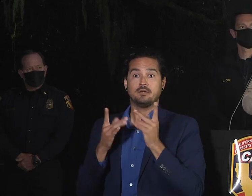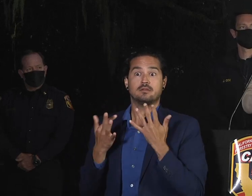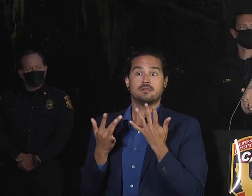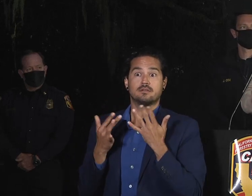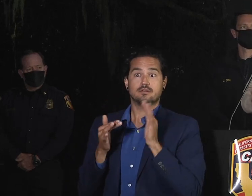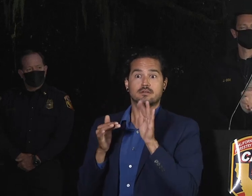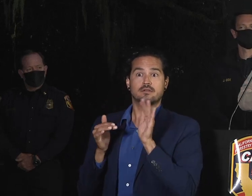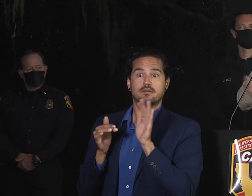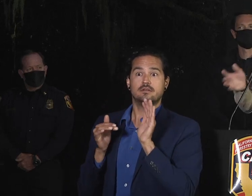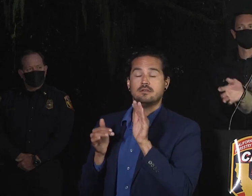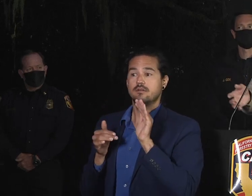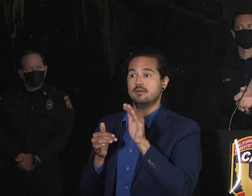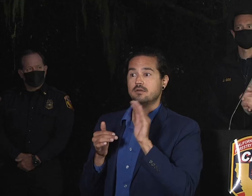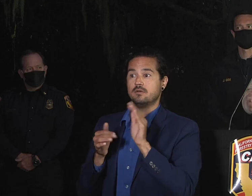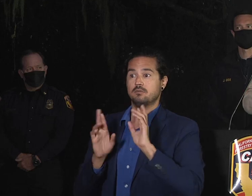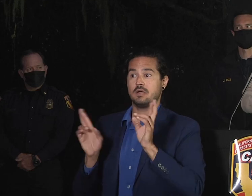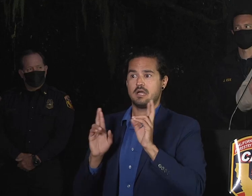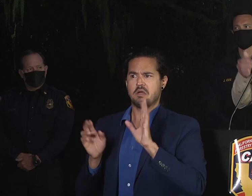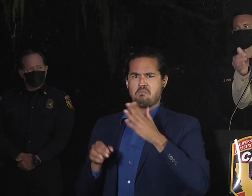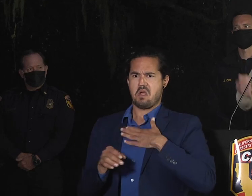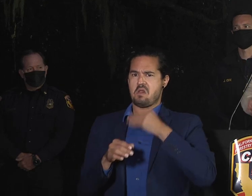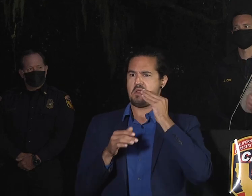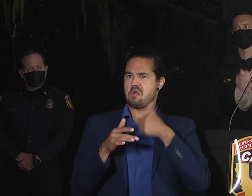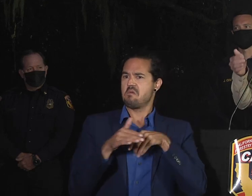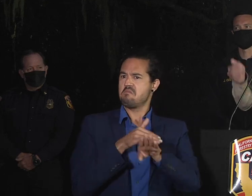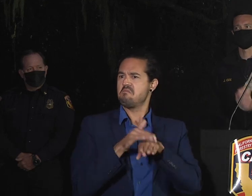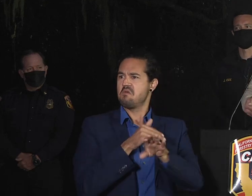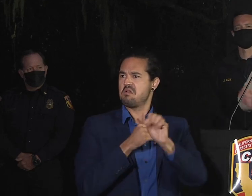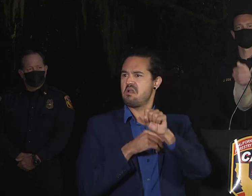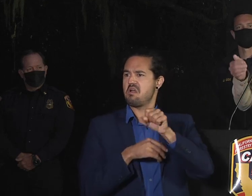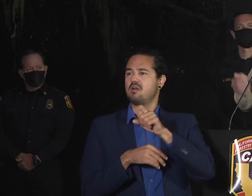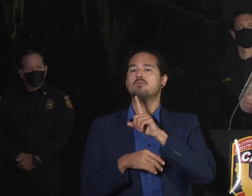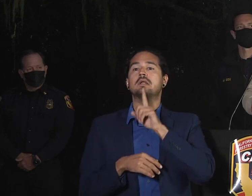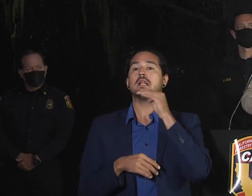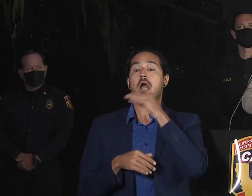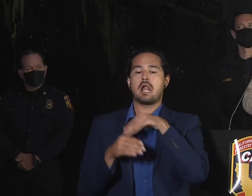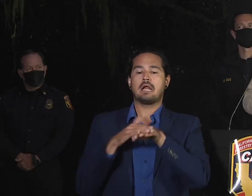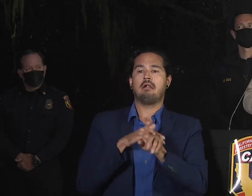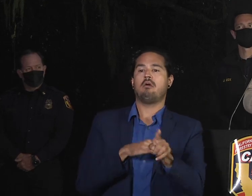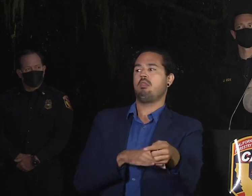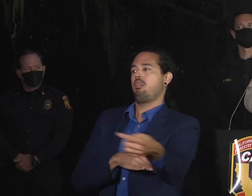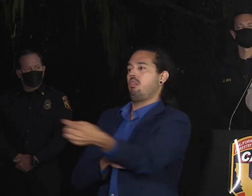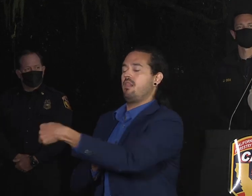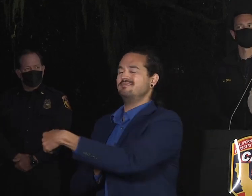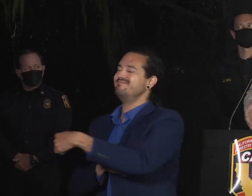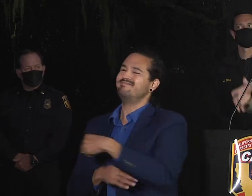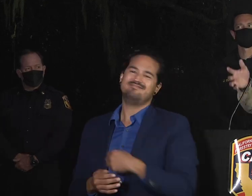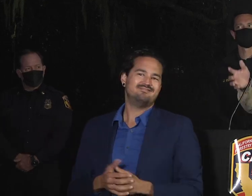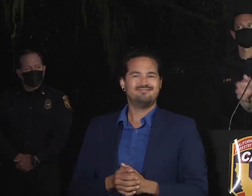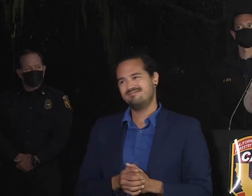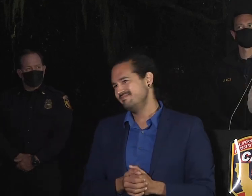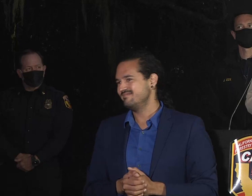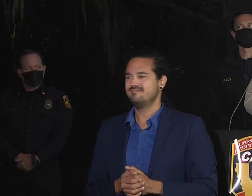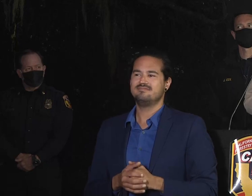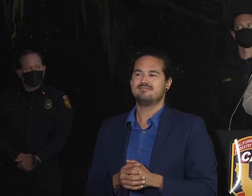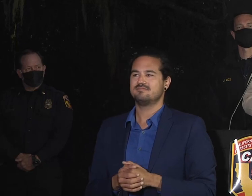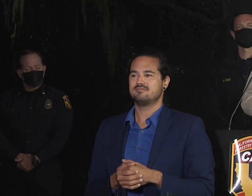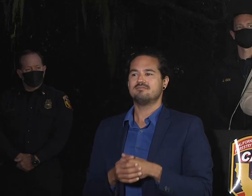or, you know, there's people that could say, hey, I'm in that zone. There's going to be a vetting process to make sure that that's that that's the case. And that's because we don't want to obviously